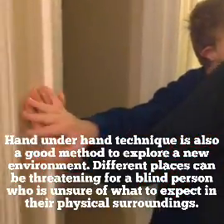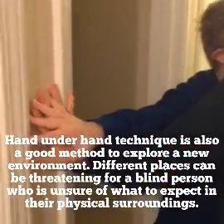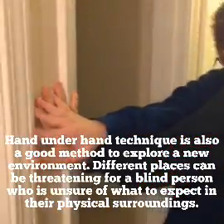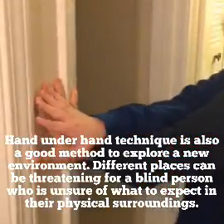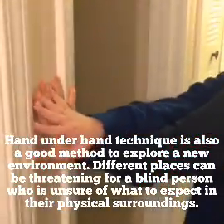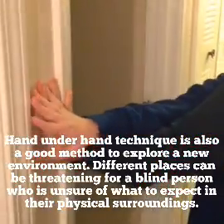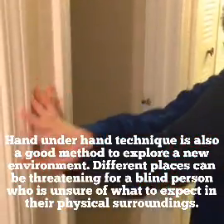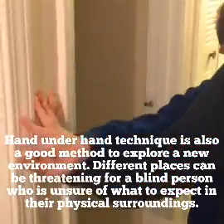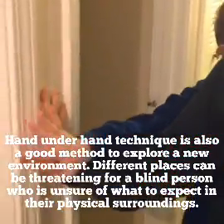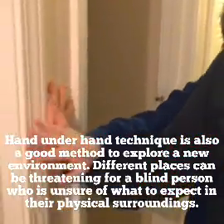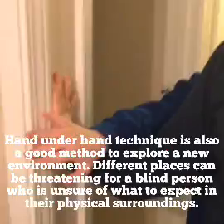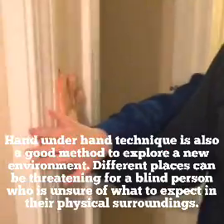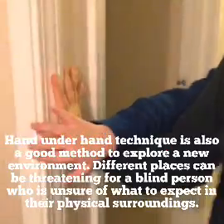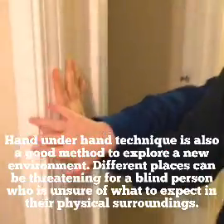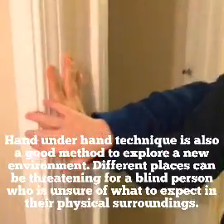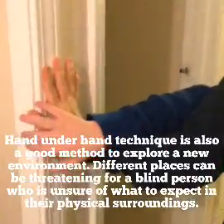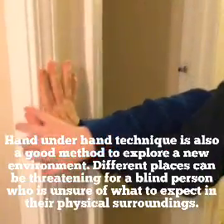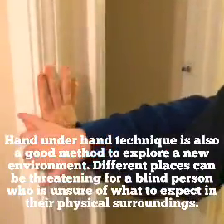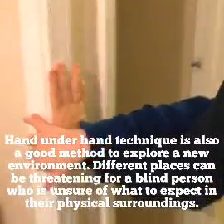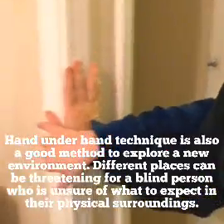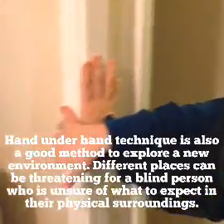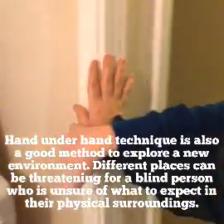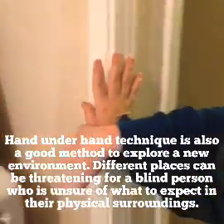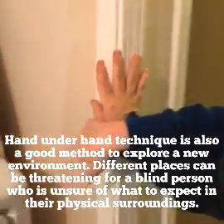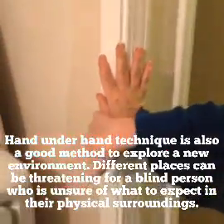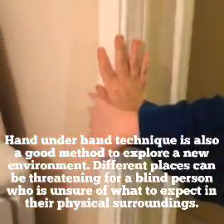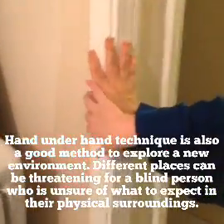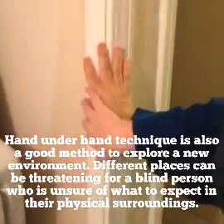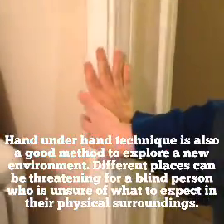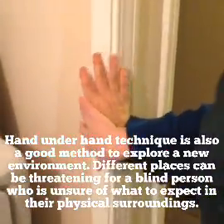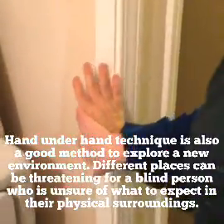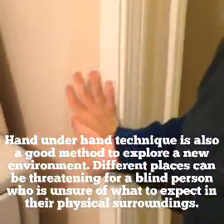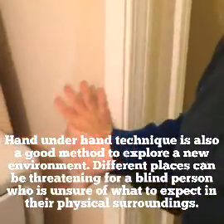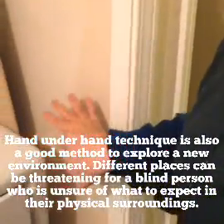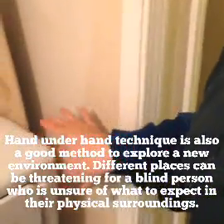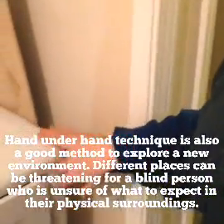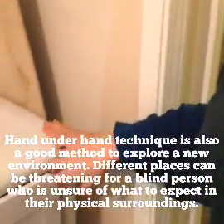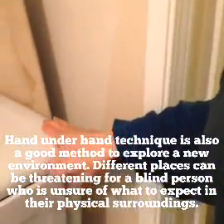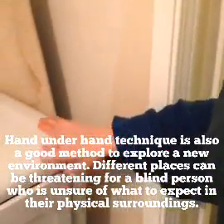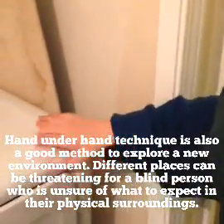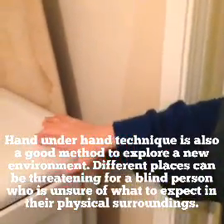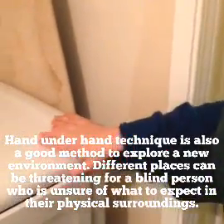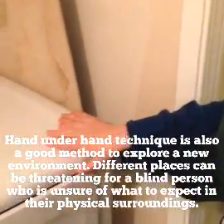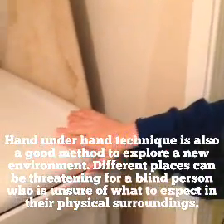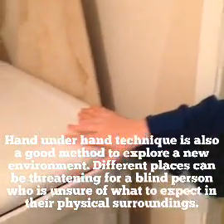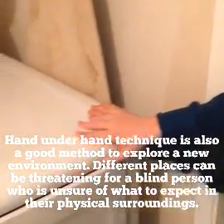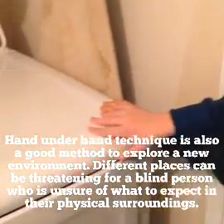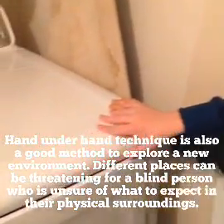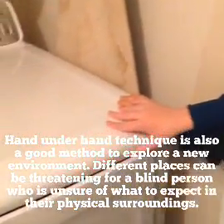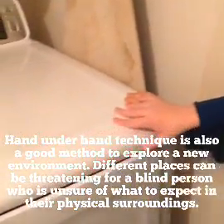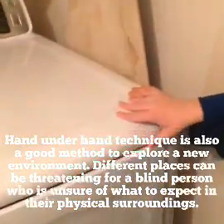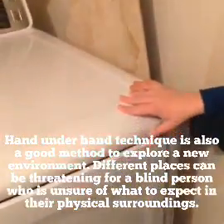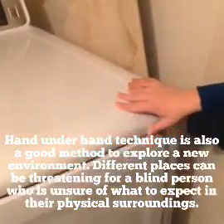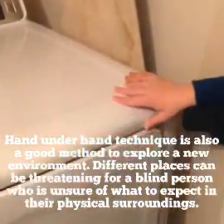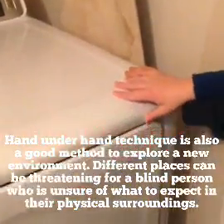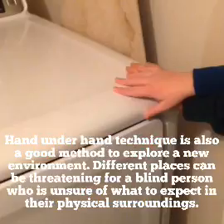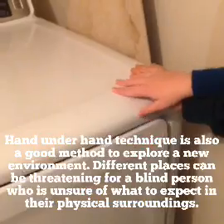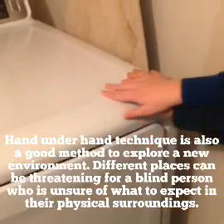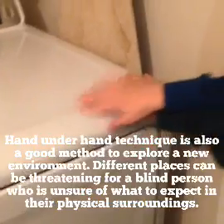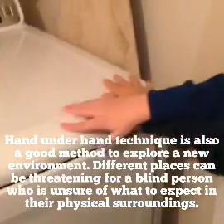walls? And then you see him kind of creeping over me? He's already jumping ahead. And